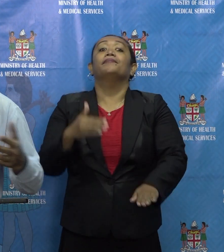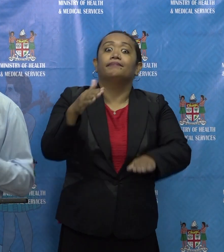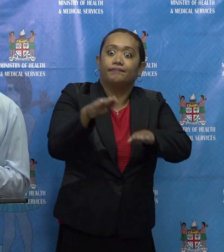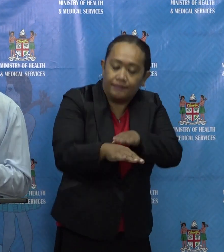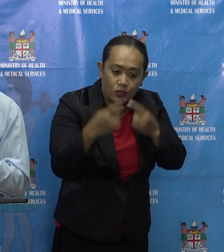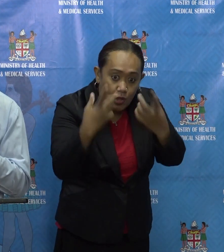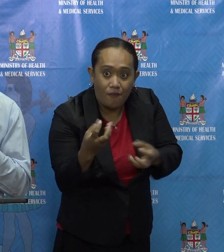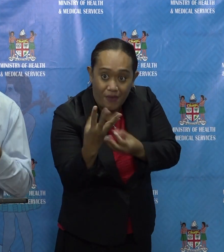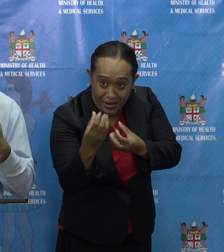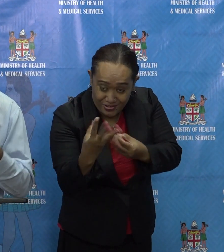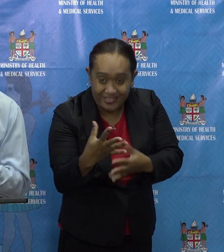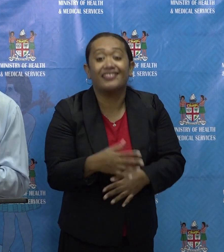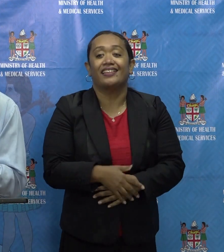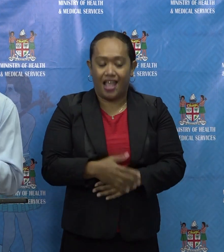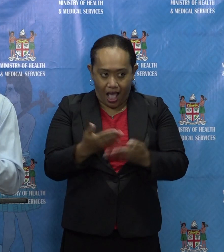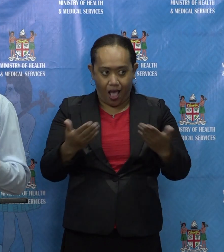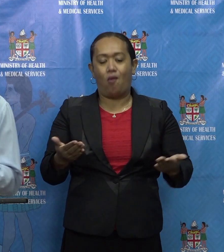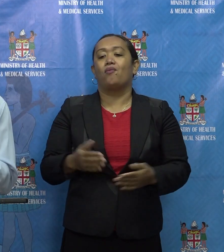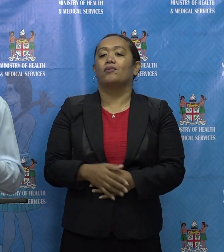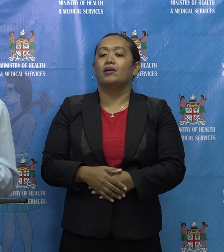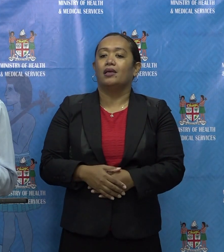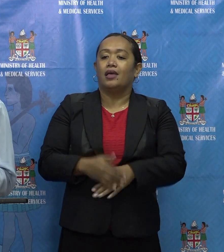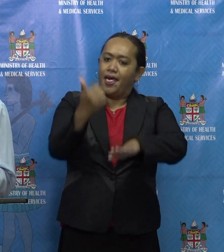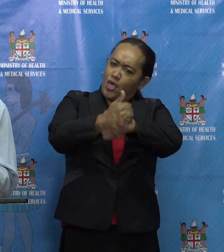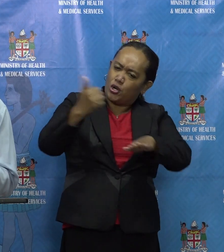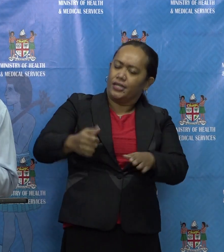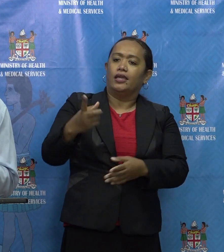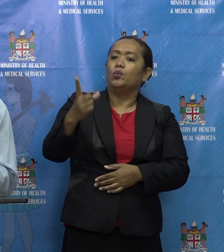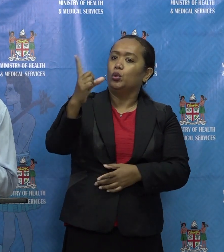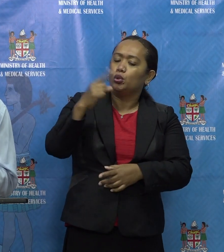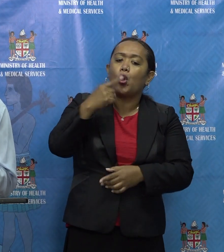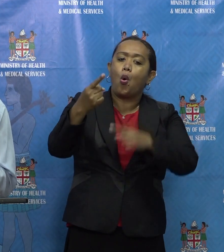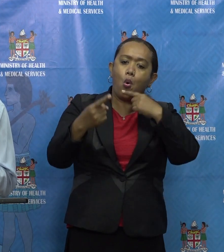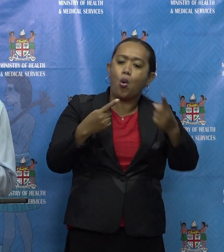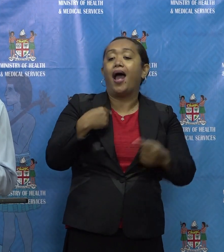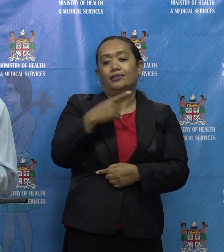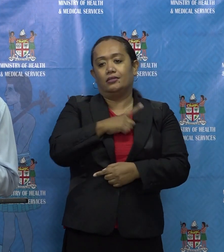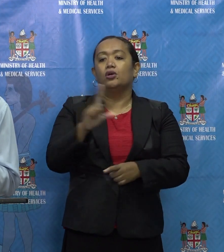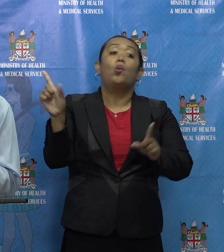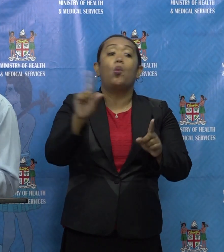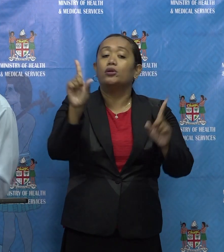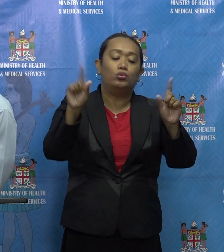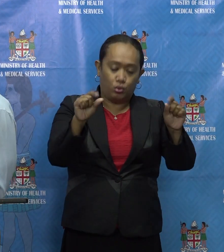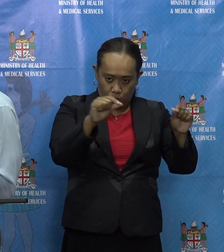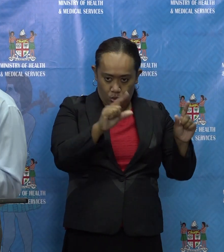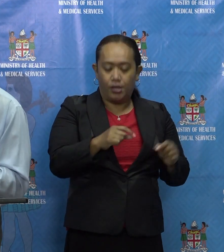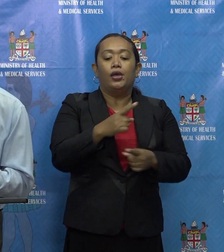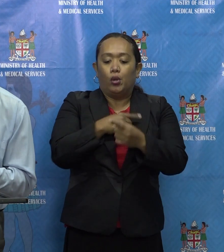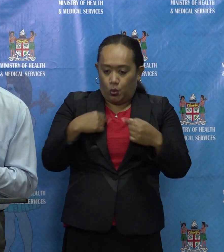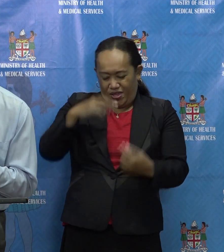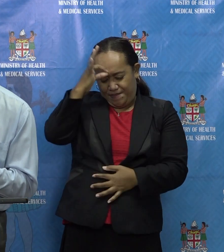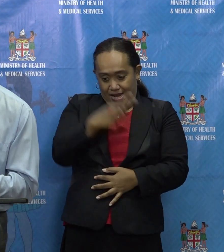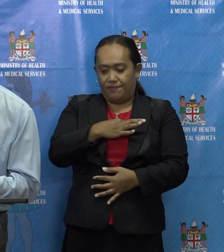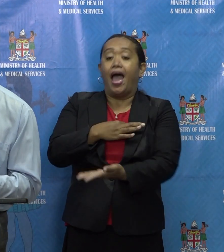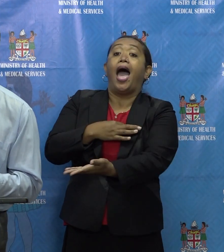disease. We've had, many people who are in authority who have told us you are doing the thing that you're supposed to do. And we believe,